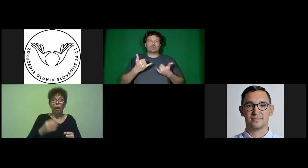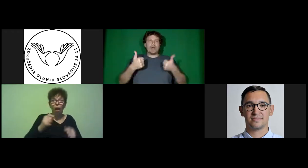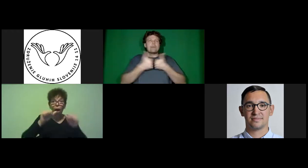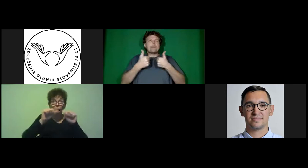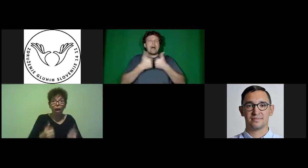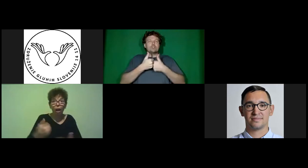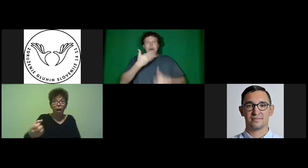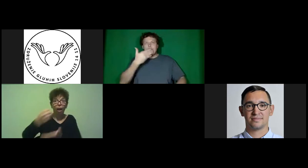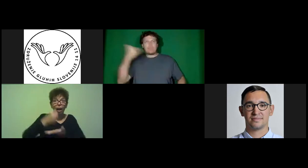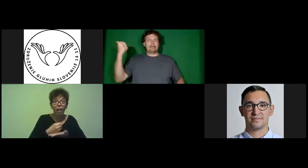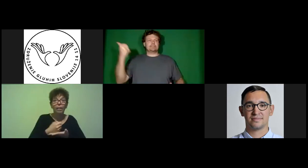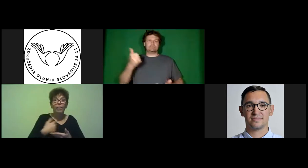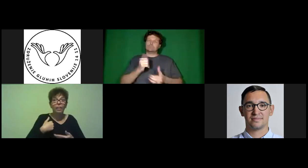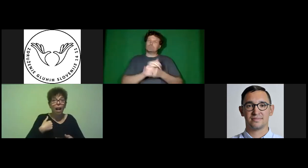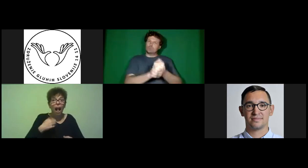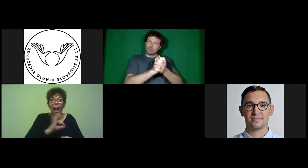So I got this cup.